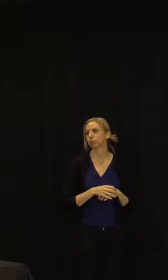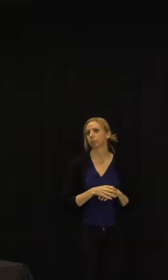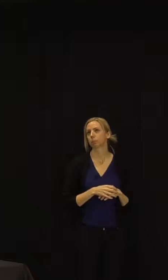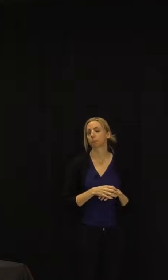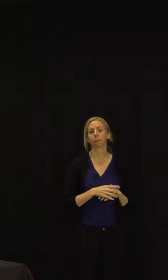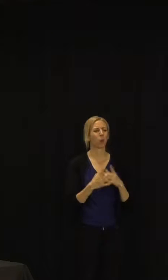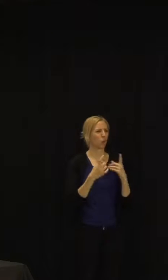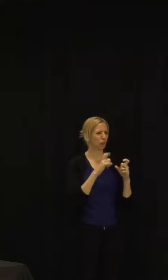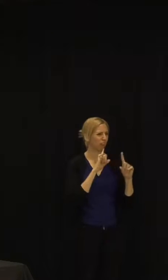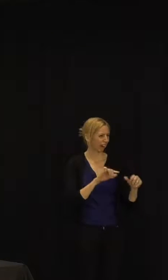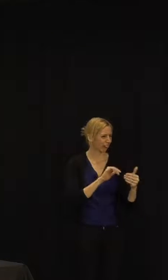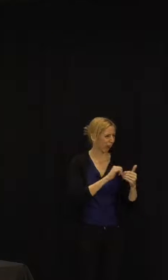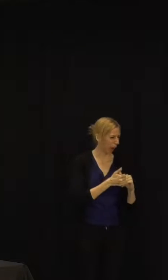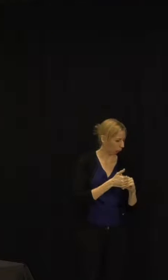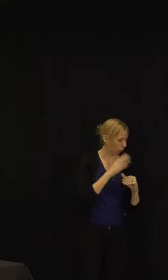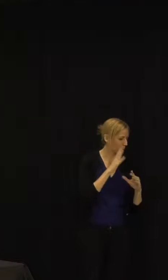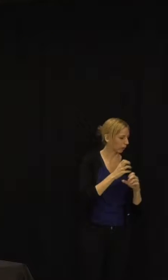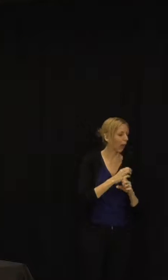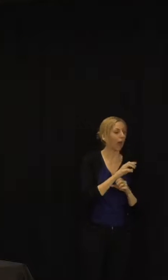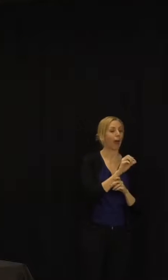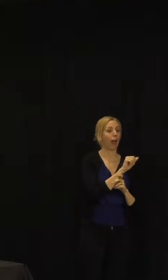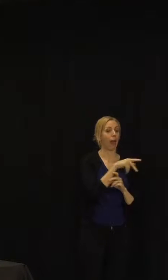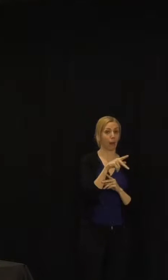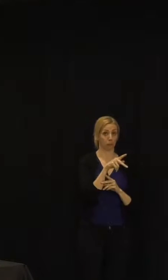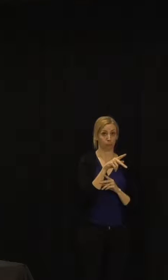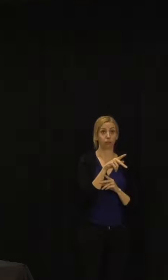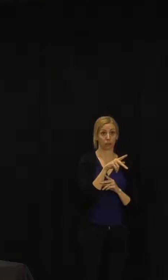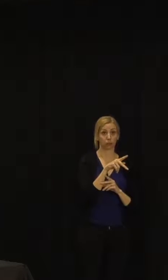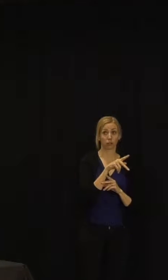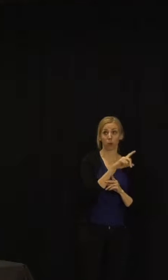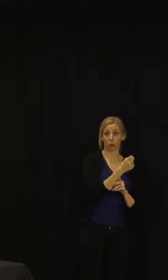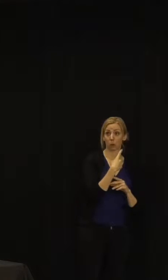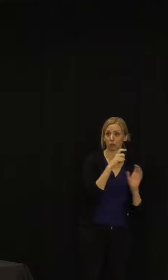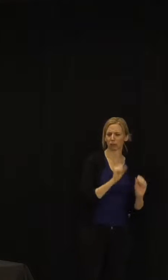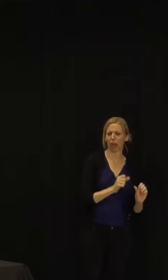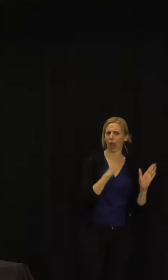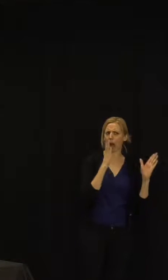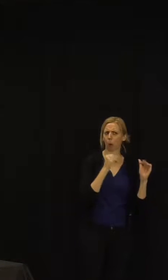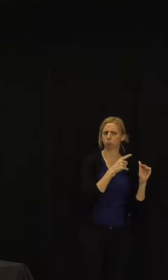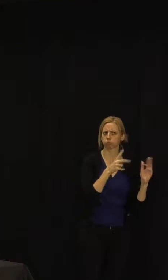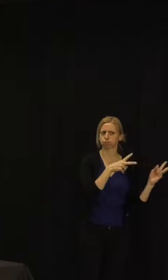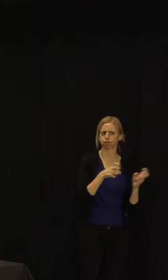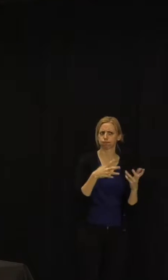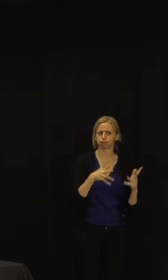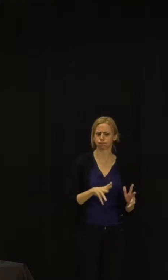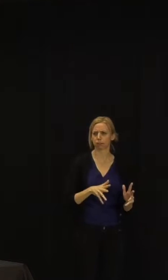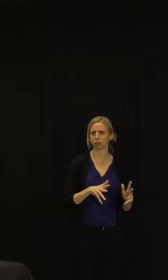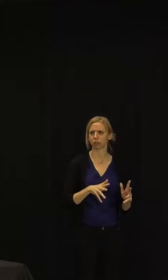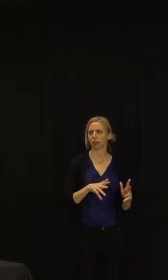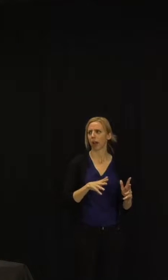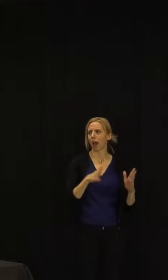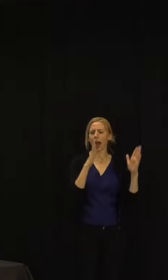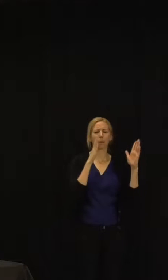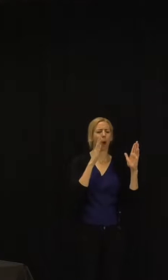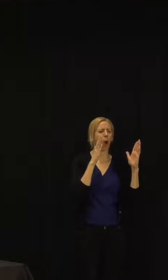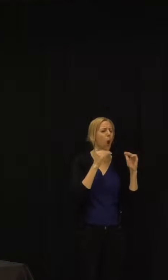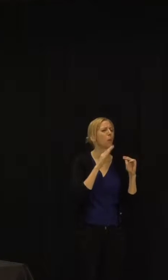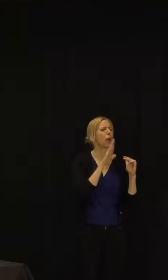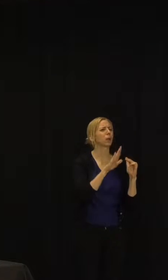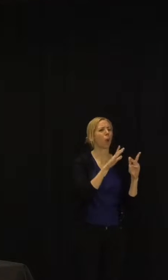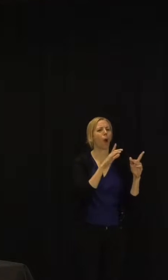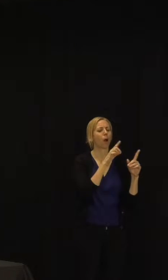we'll take questions submitted via the app, and I hope you all have downloaded it, and then increase the font size because I had to on